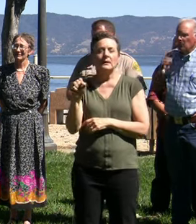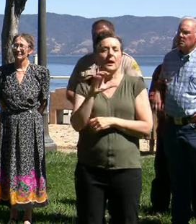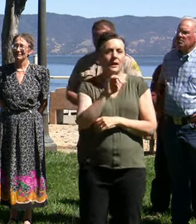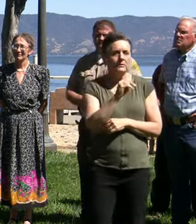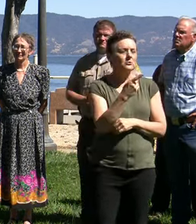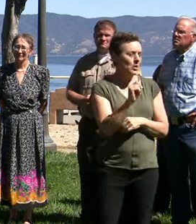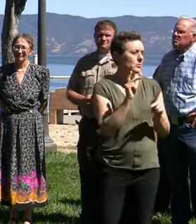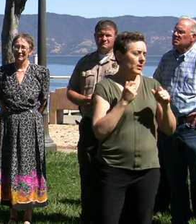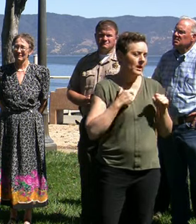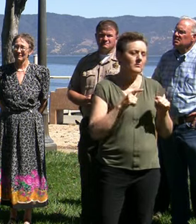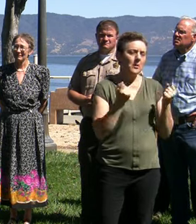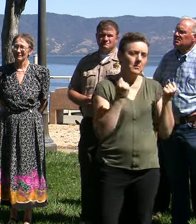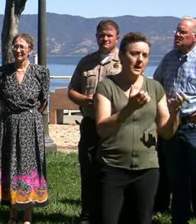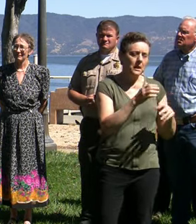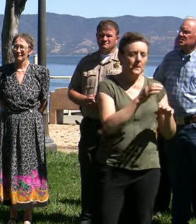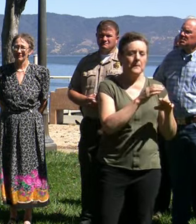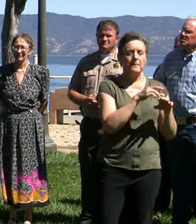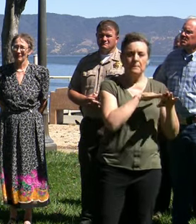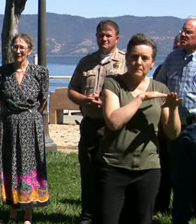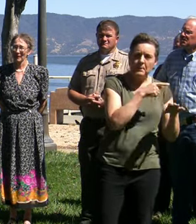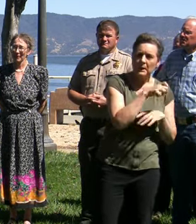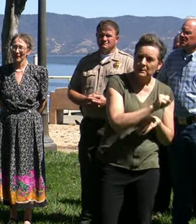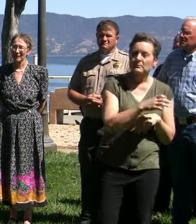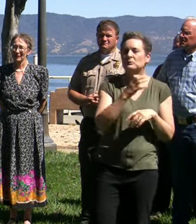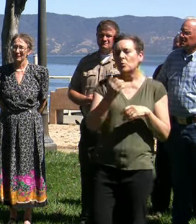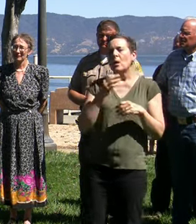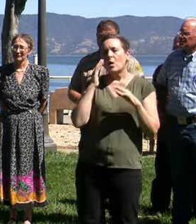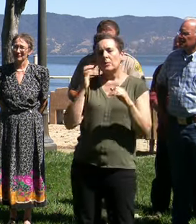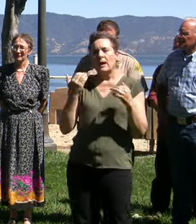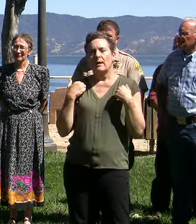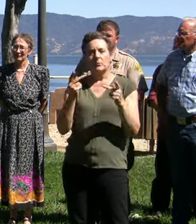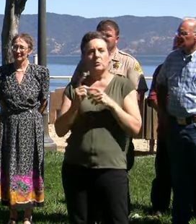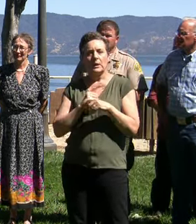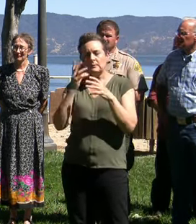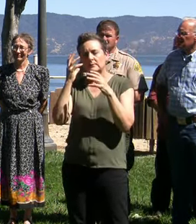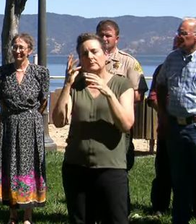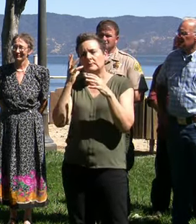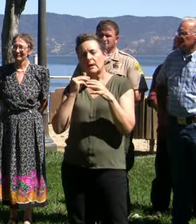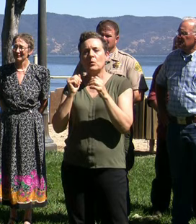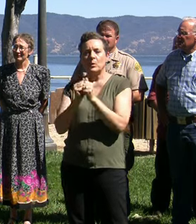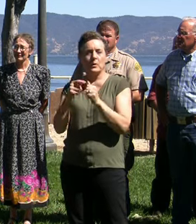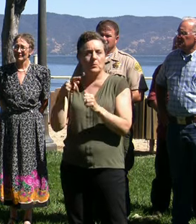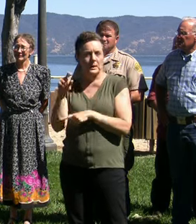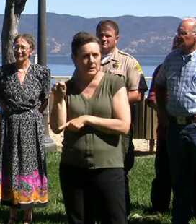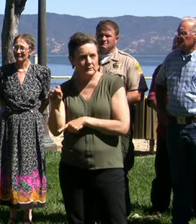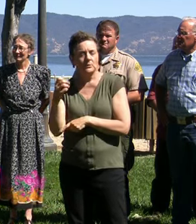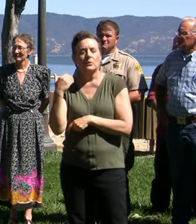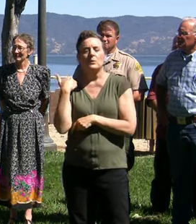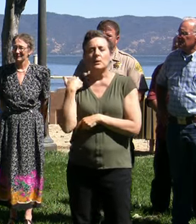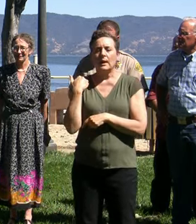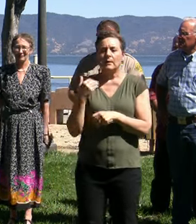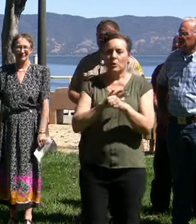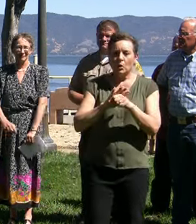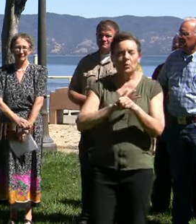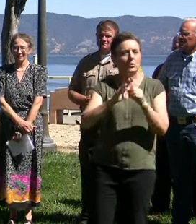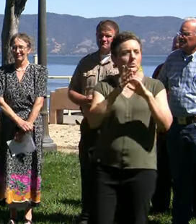also having daily meetings, like I said, 9 a.m. in the morning and 7 p.m. at night with our local community organizations. Everybody who's volunteering,